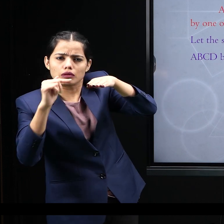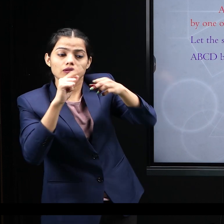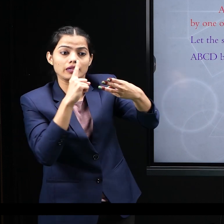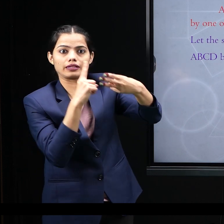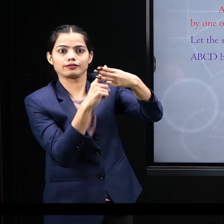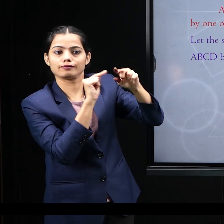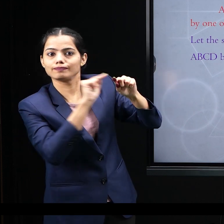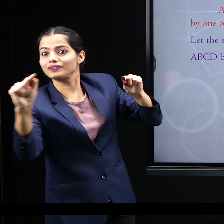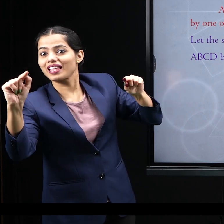E.